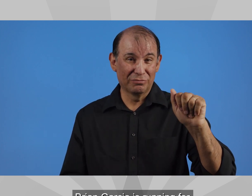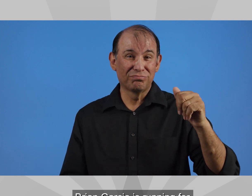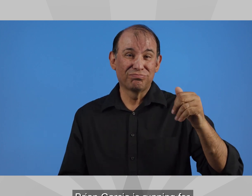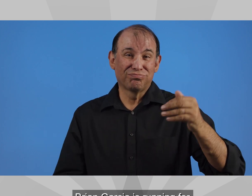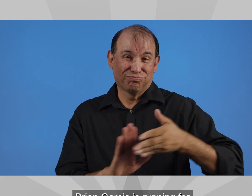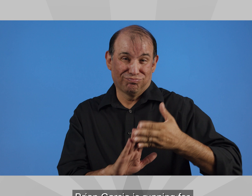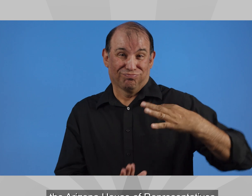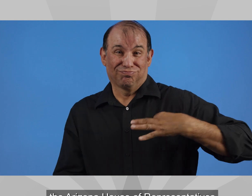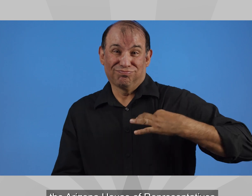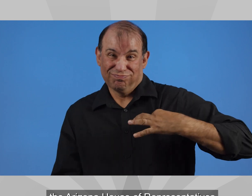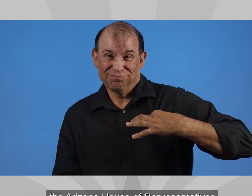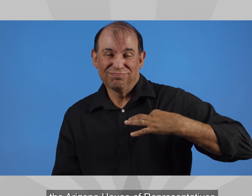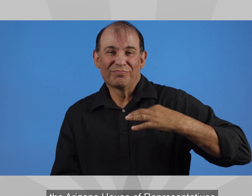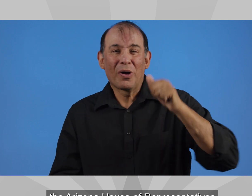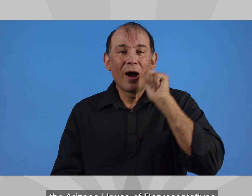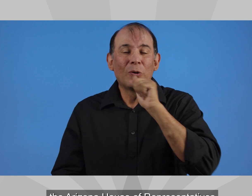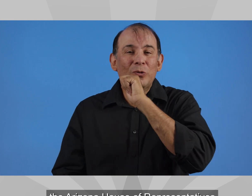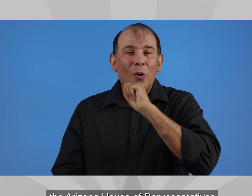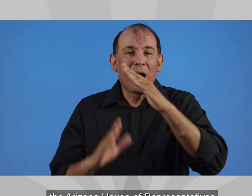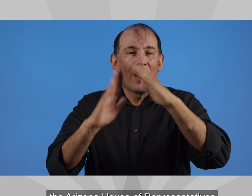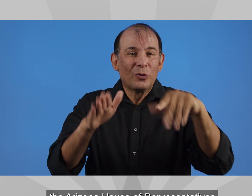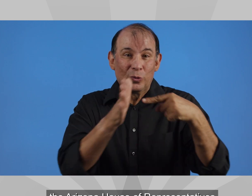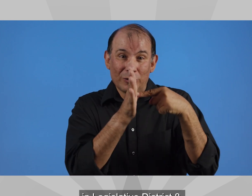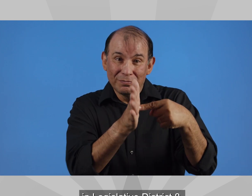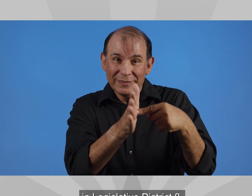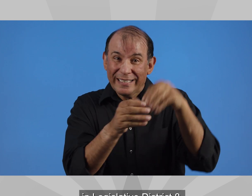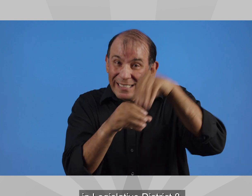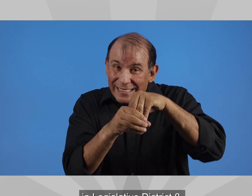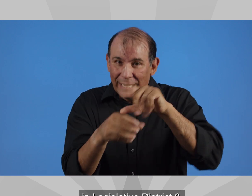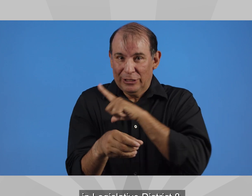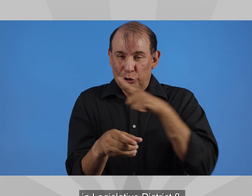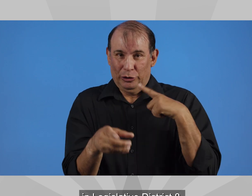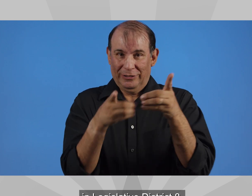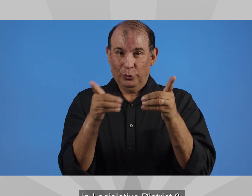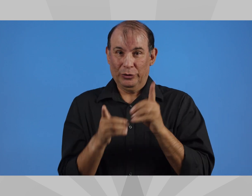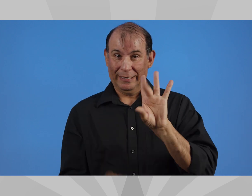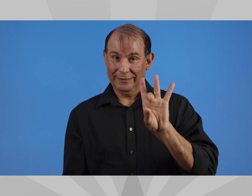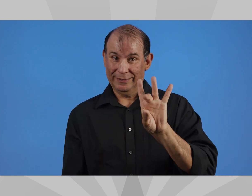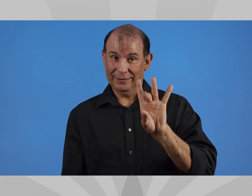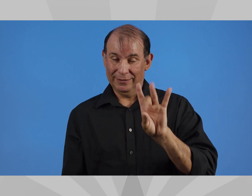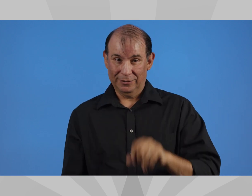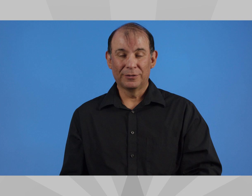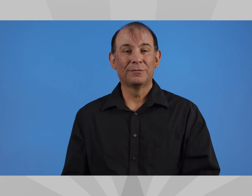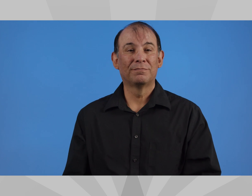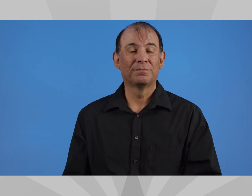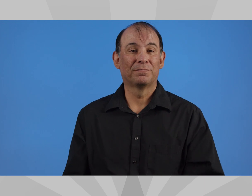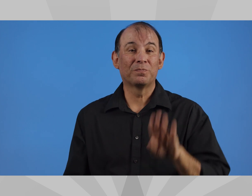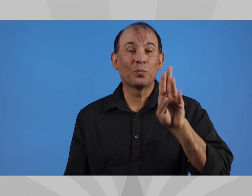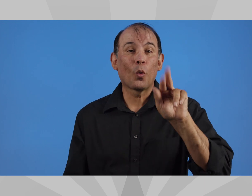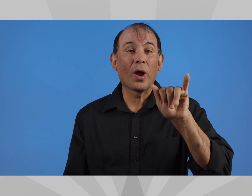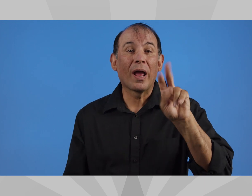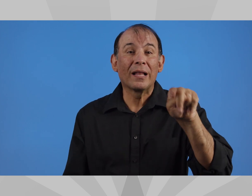Brian Garcia is running for the Arizona House of Representatives in Legislative District 8.